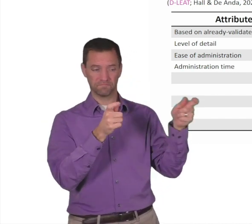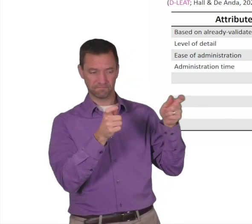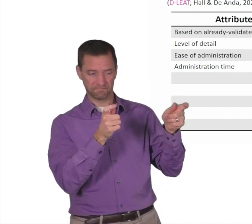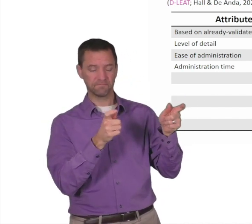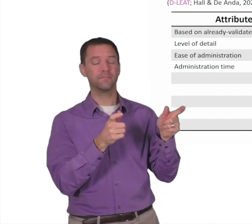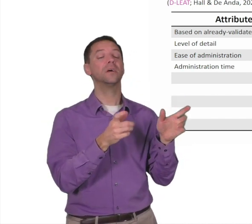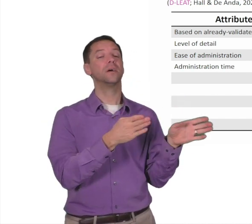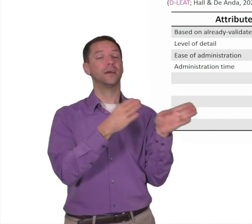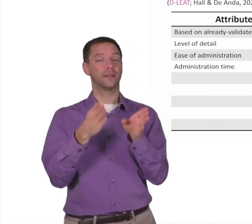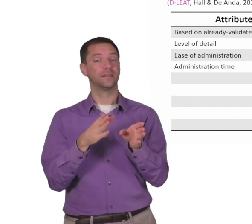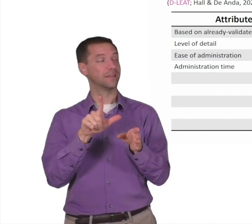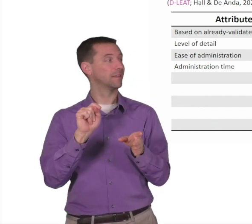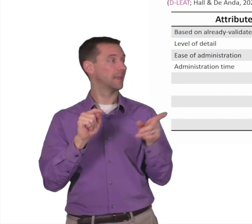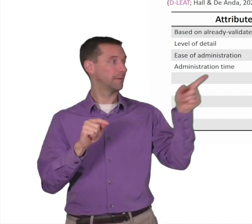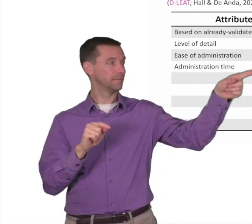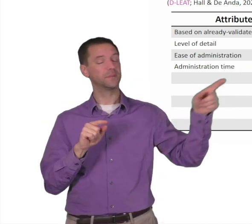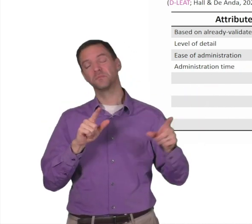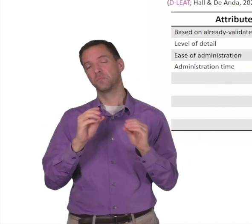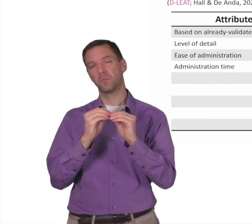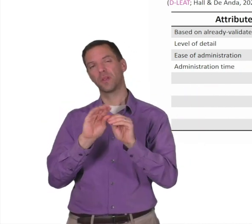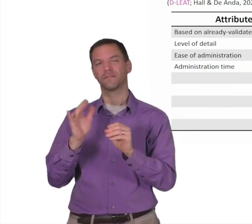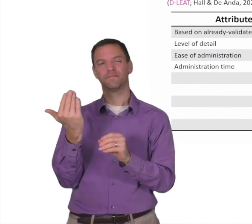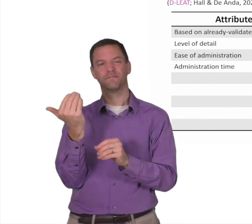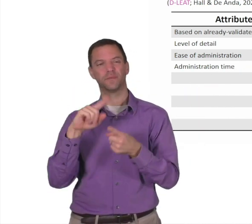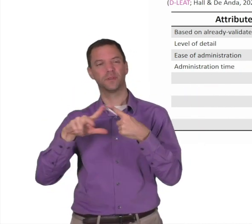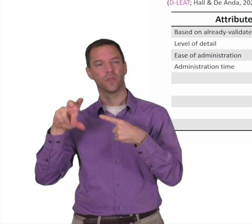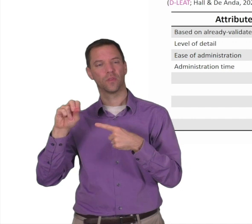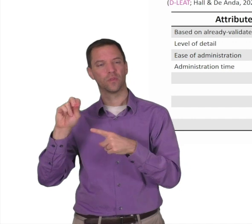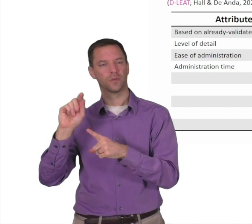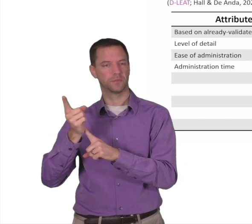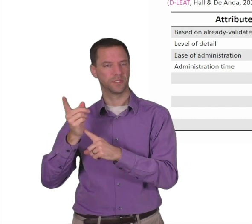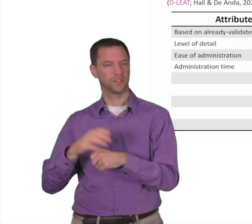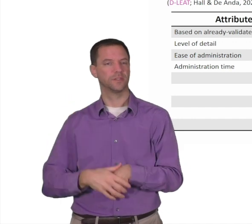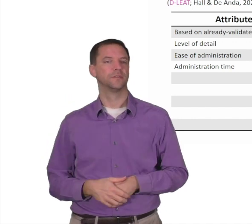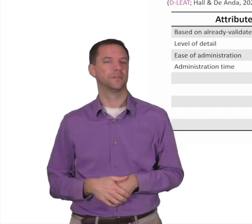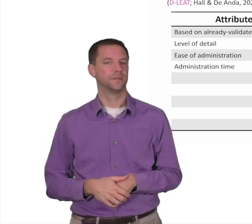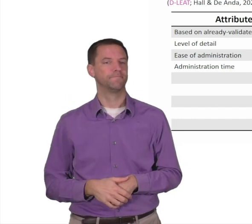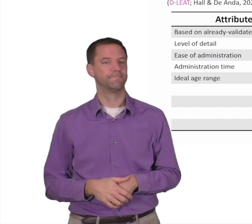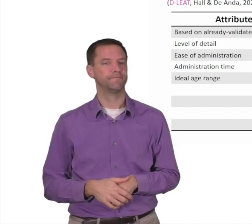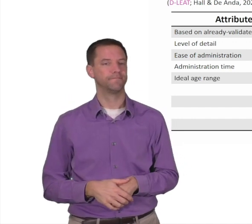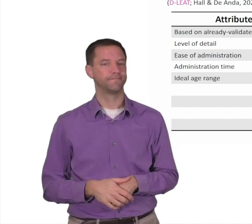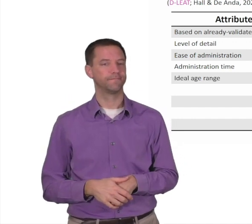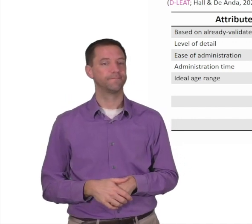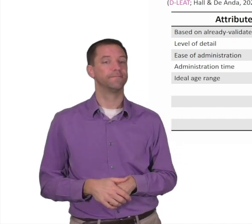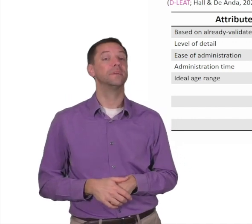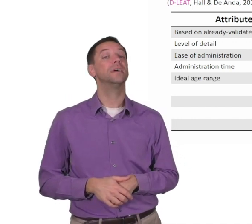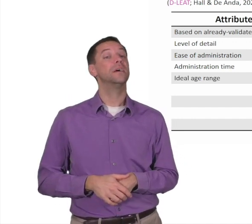about 30 to 60 minutes, whereas for the LAPT, it's closer to 15 to 30 minutes.